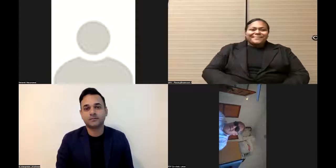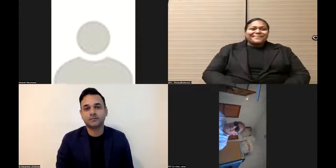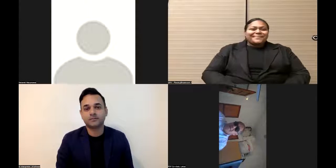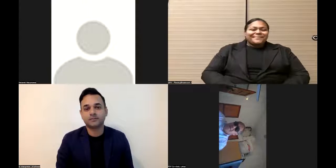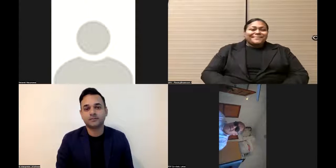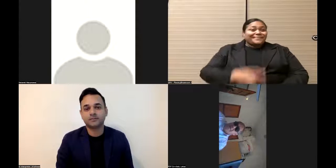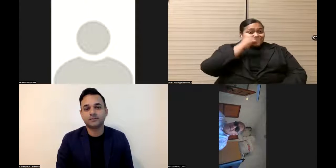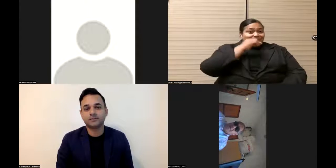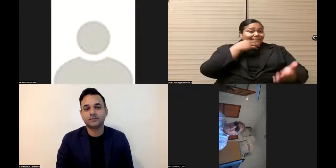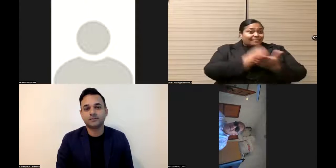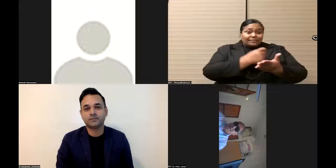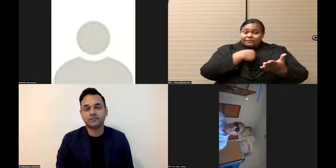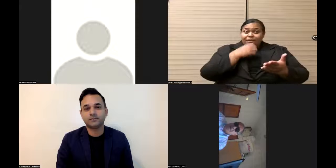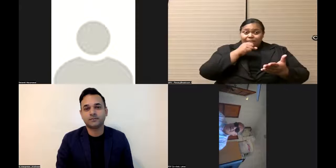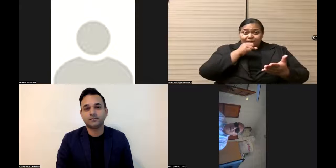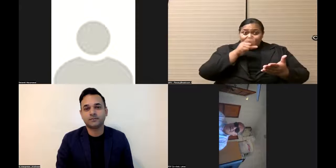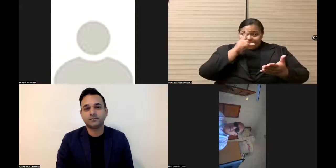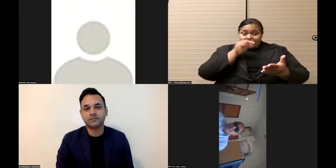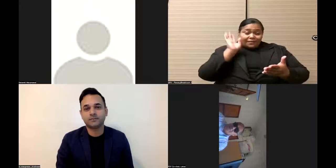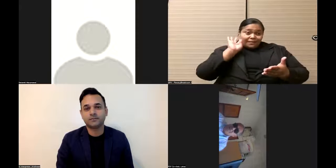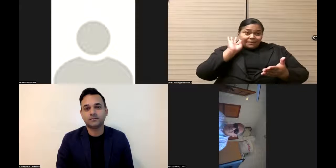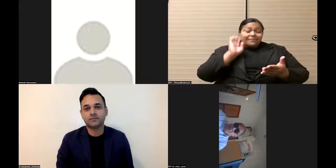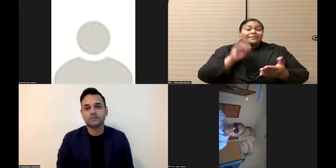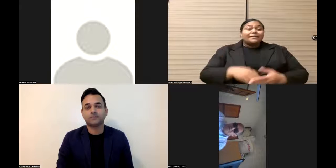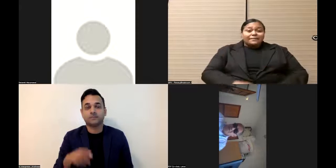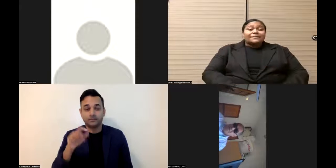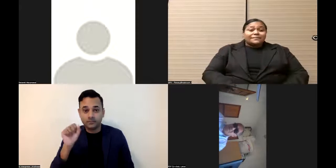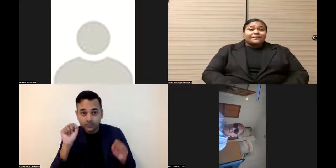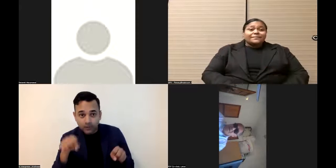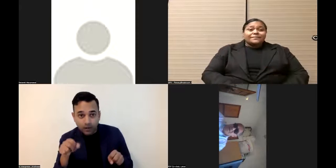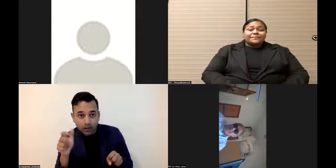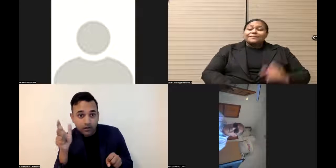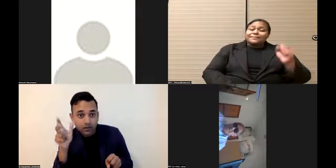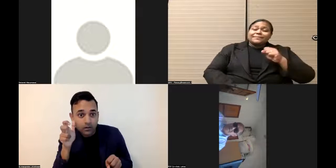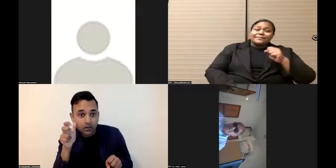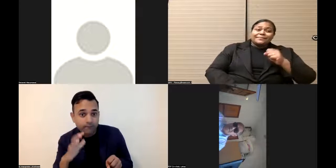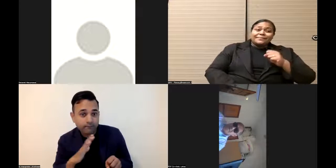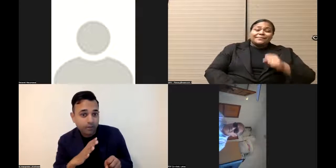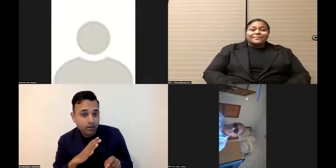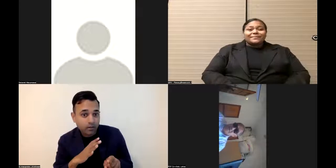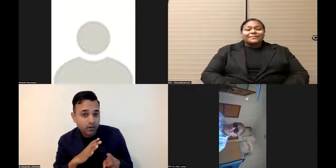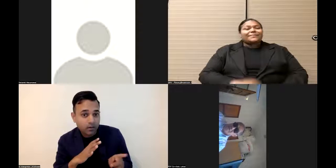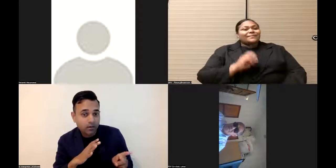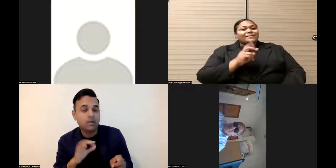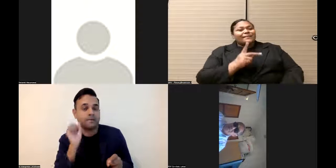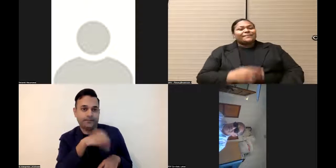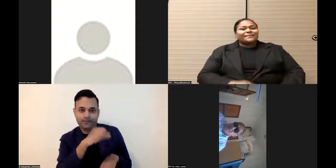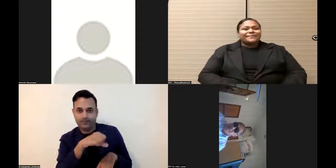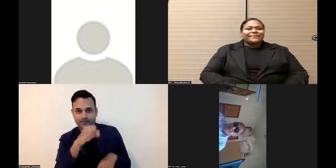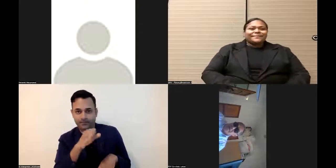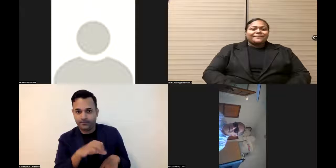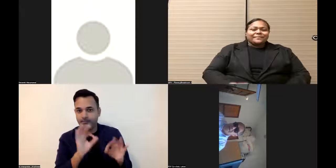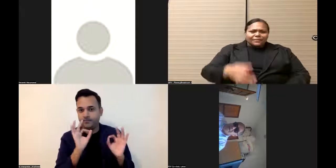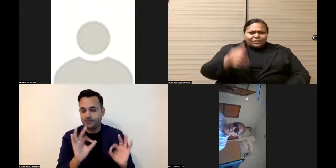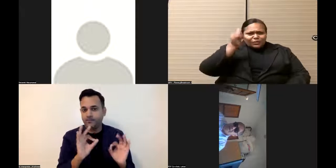Yes, you are. Okay. My apologies for that delay in a technical problem from